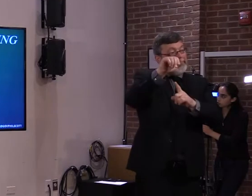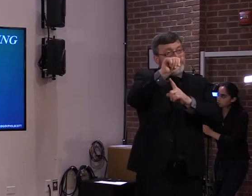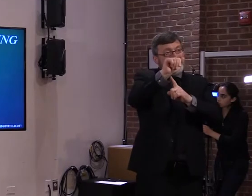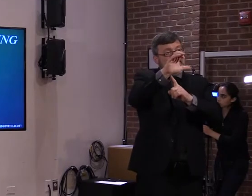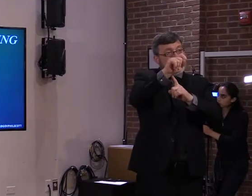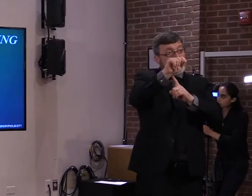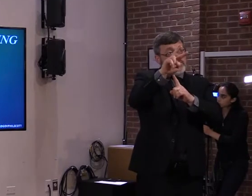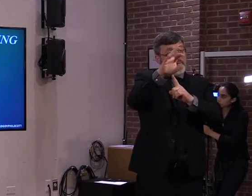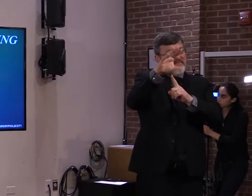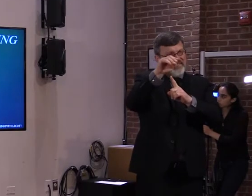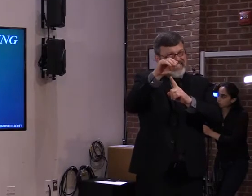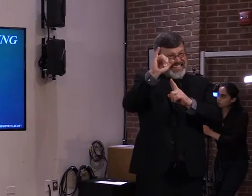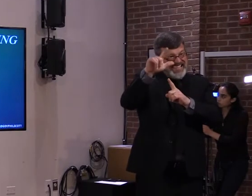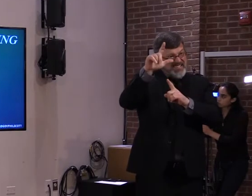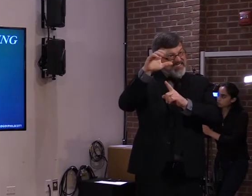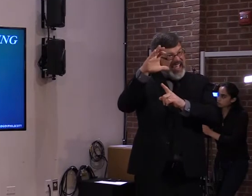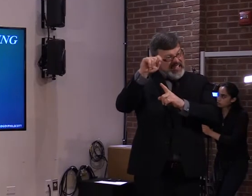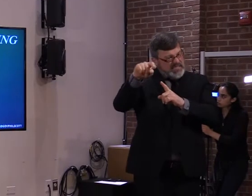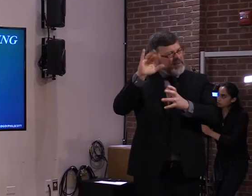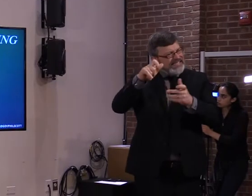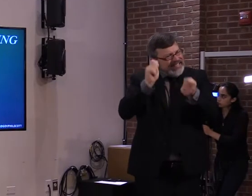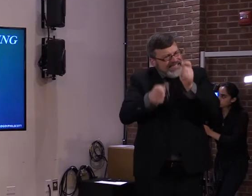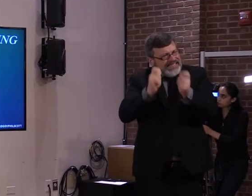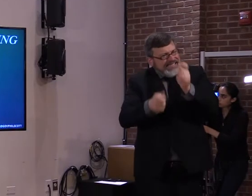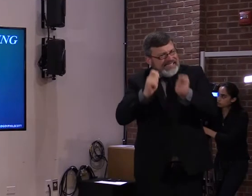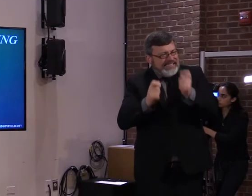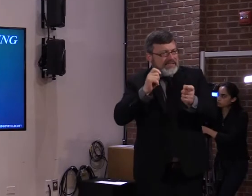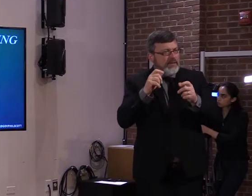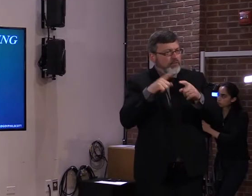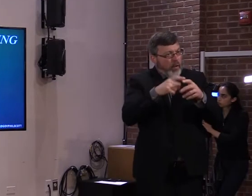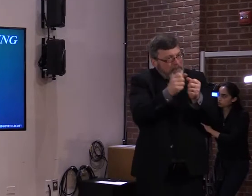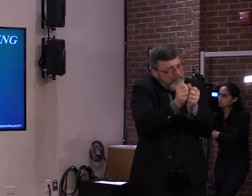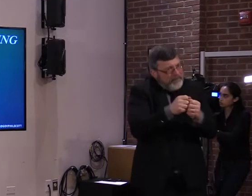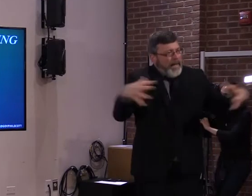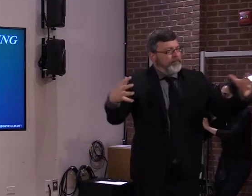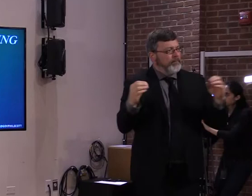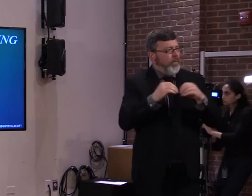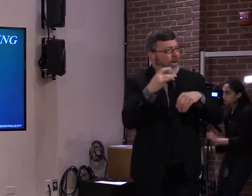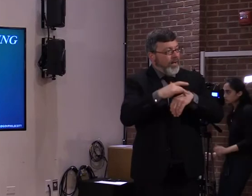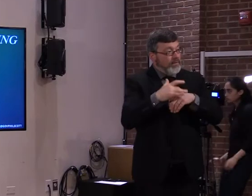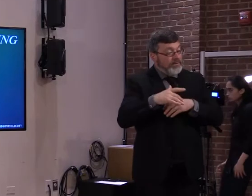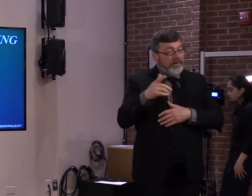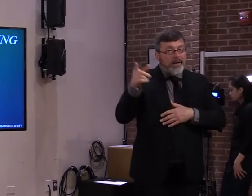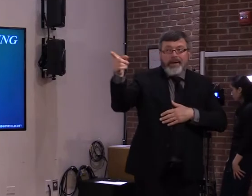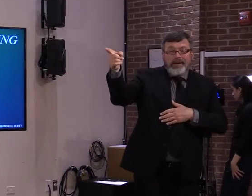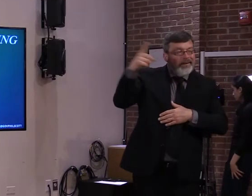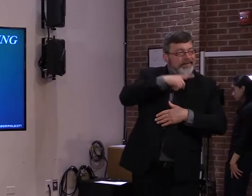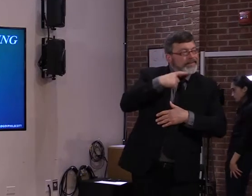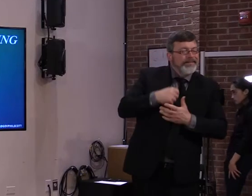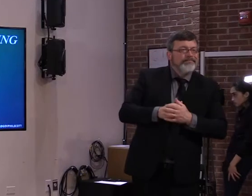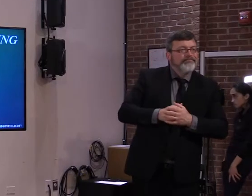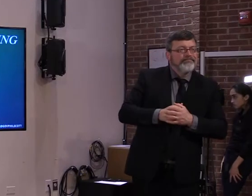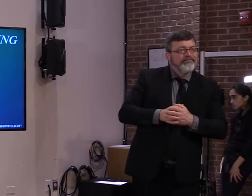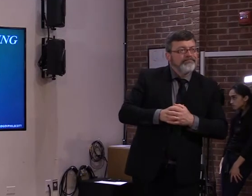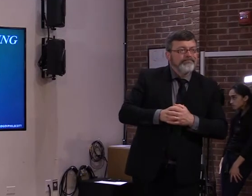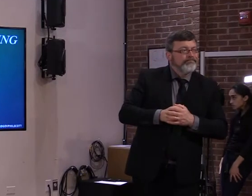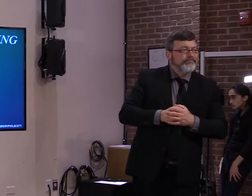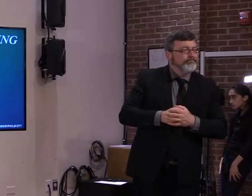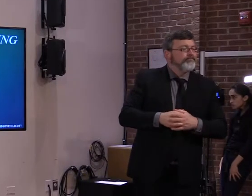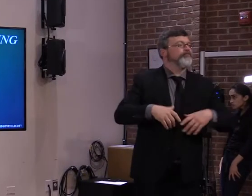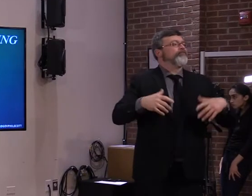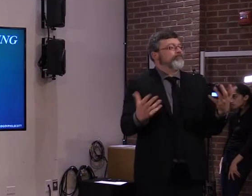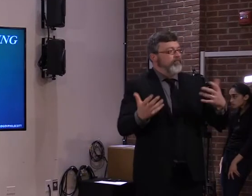faster. But certainly, again, Steve, in my lifetime, I've never seen the investment that the governor is making